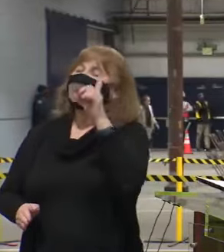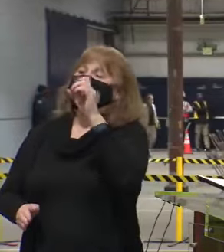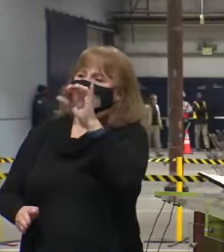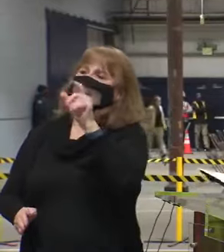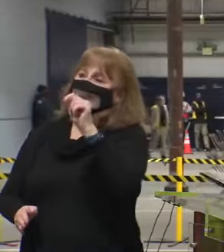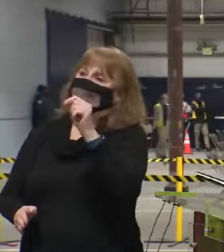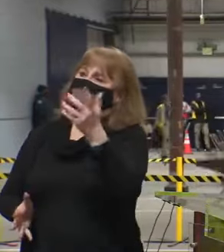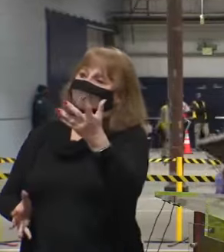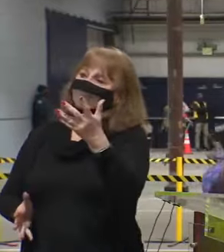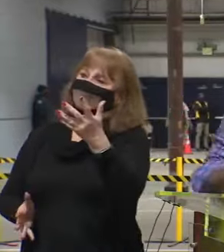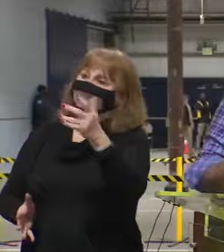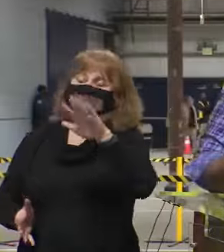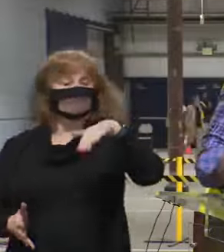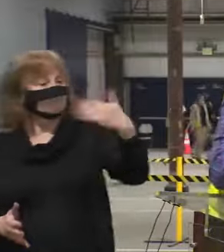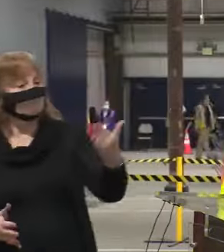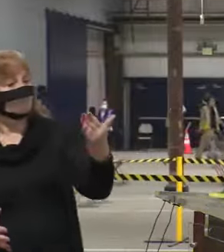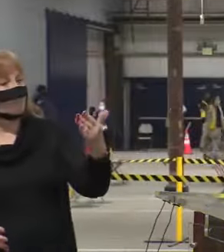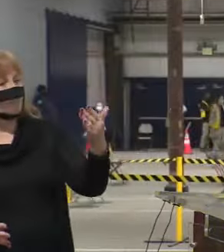it. Mr. C?